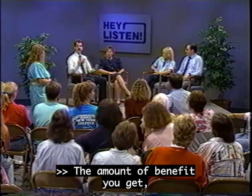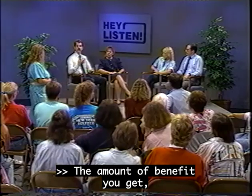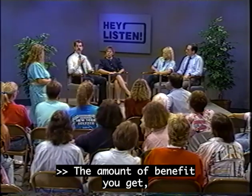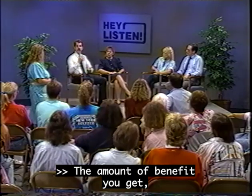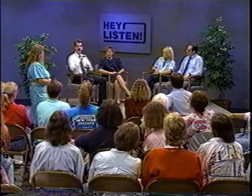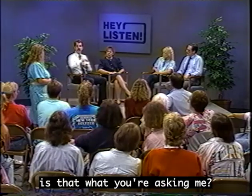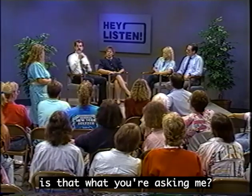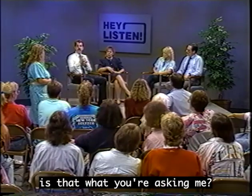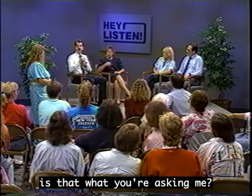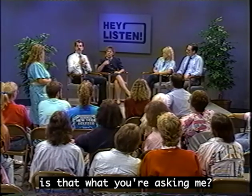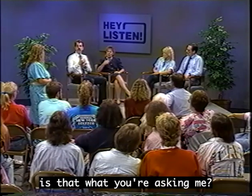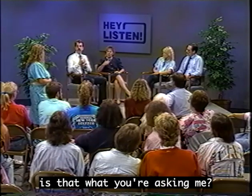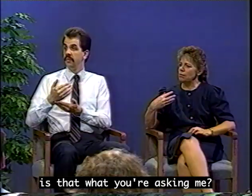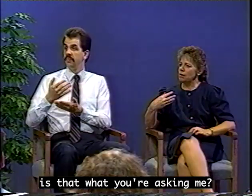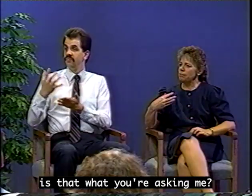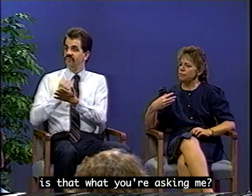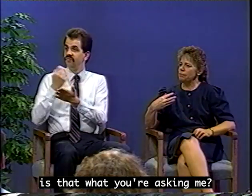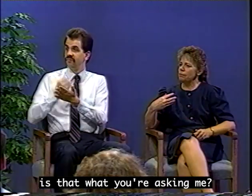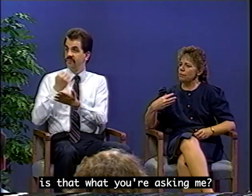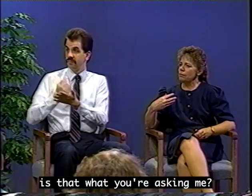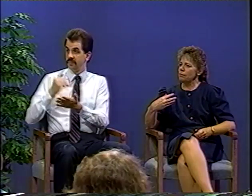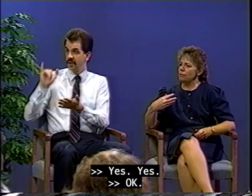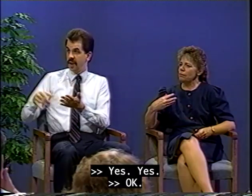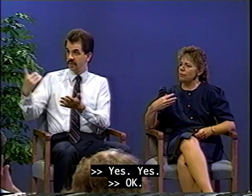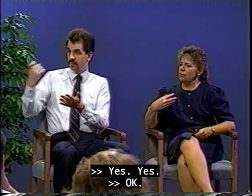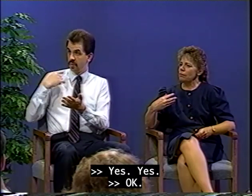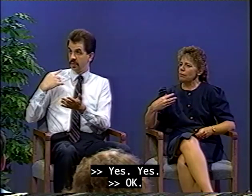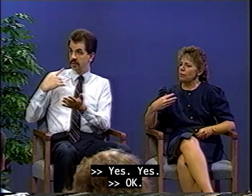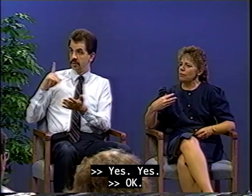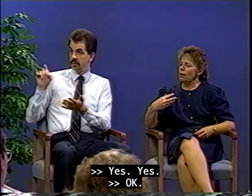of benefit you get, is that what you're asking me?